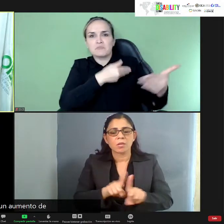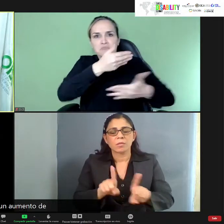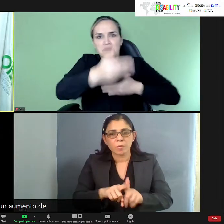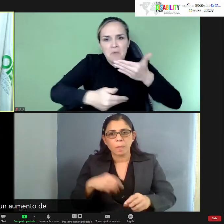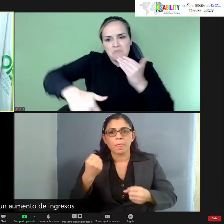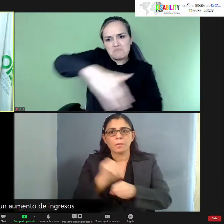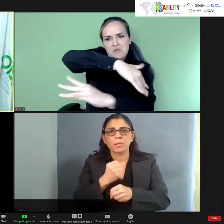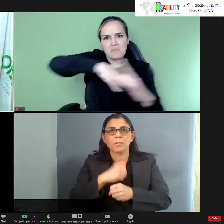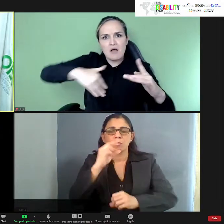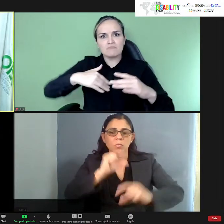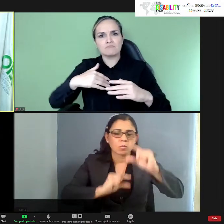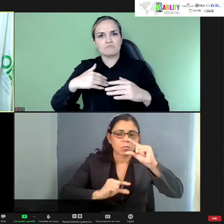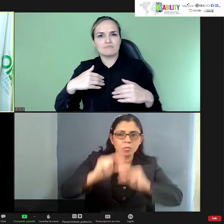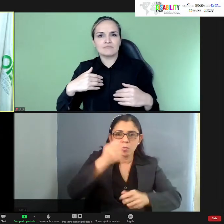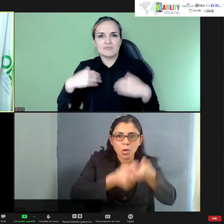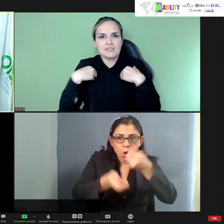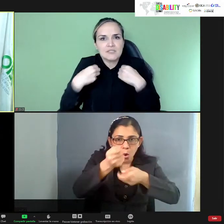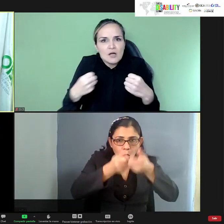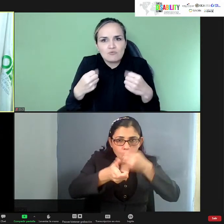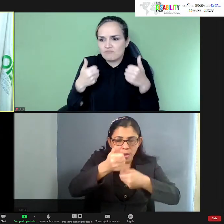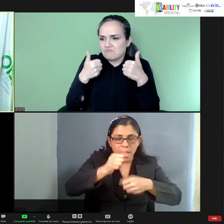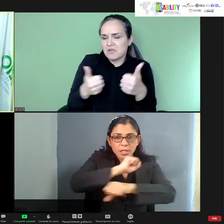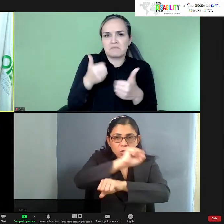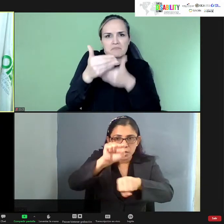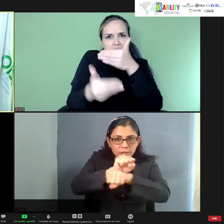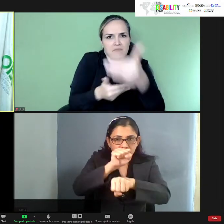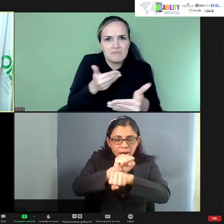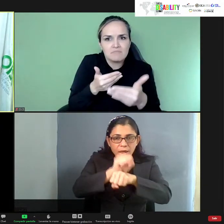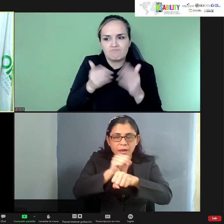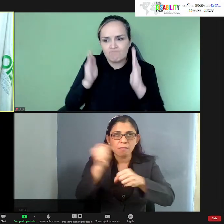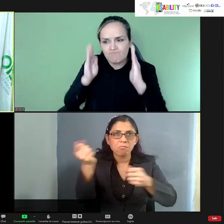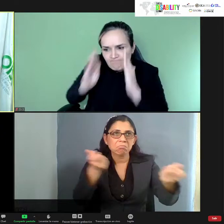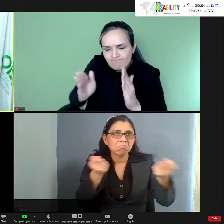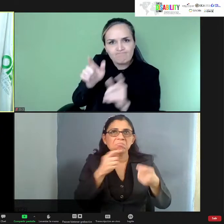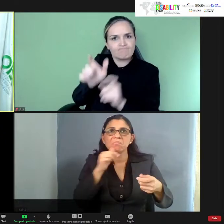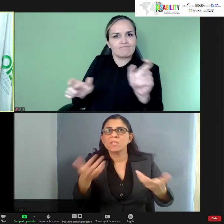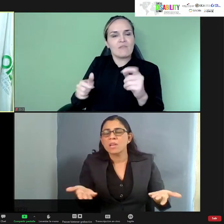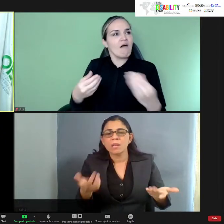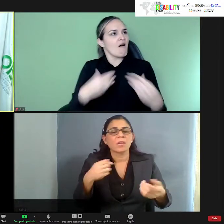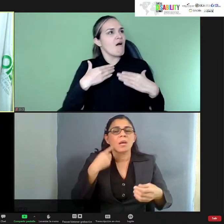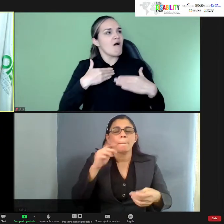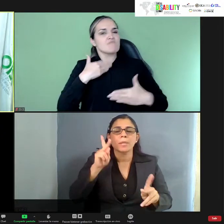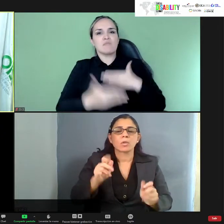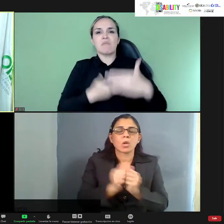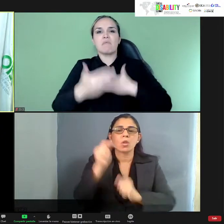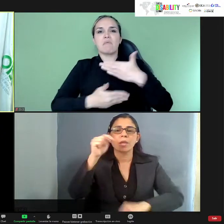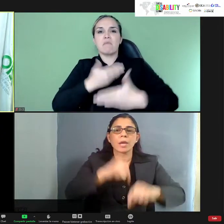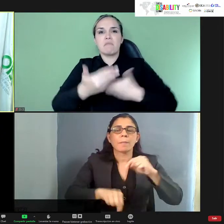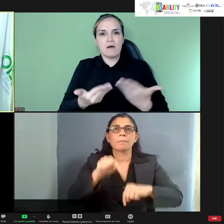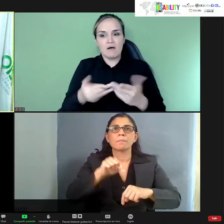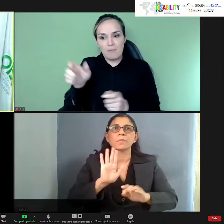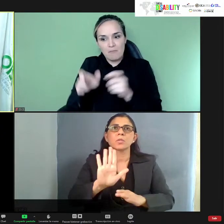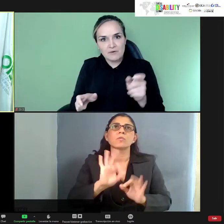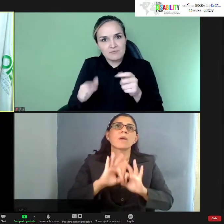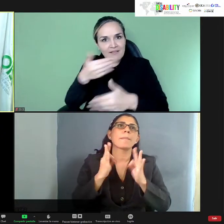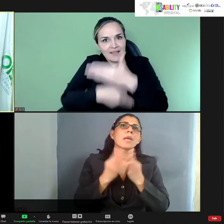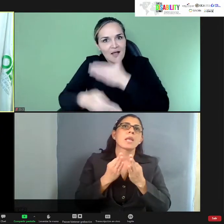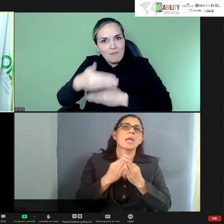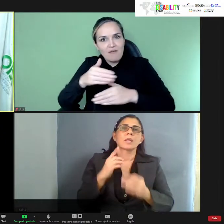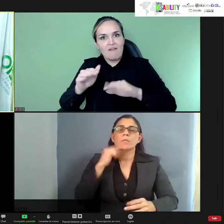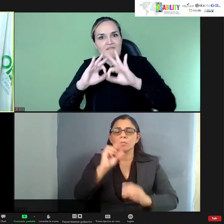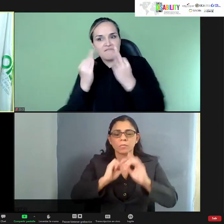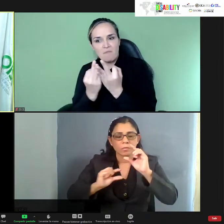social security services that will be favoring or offering persons with disabilities and their